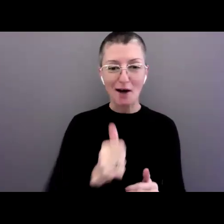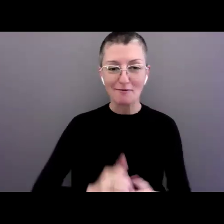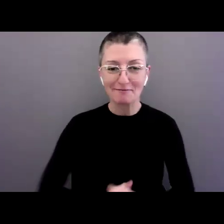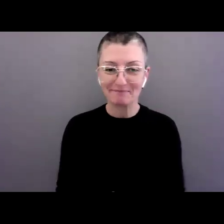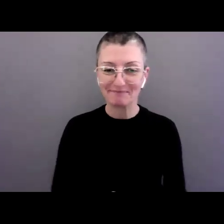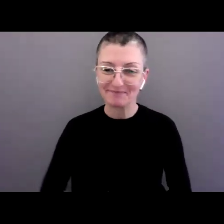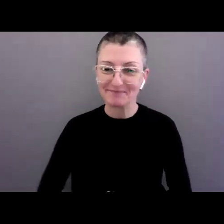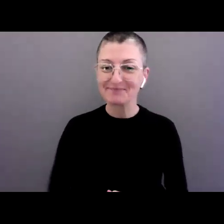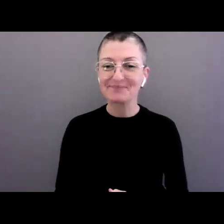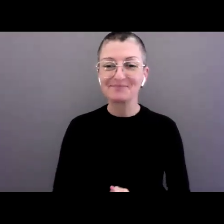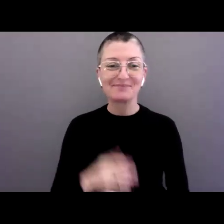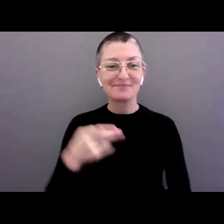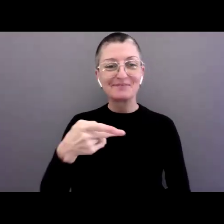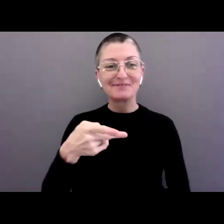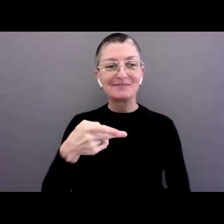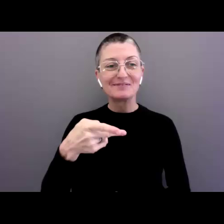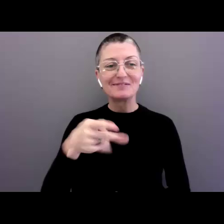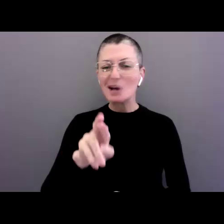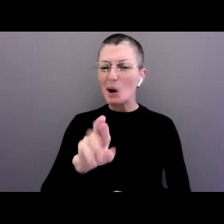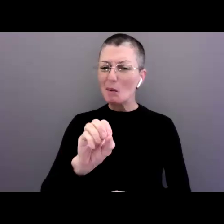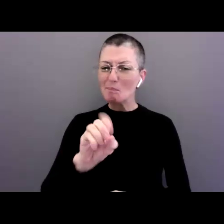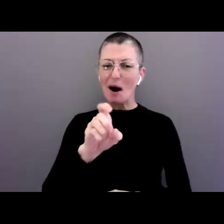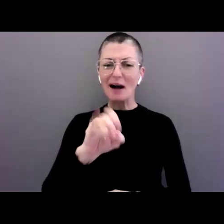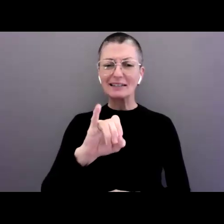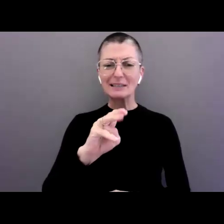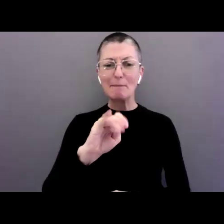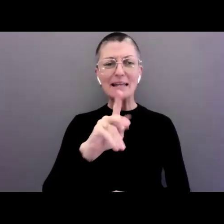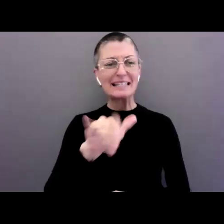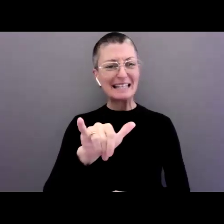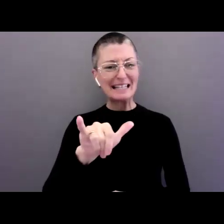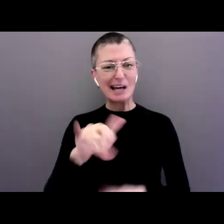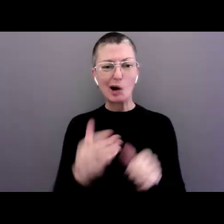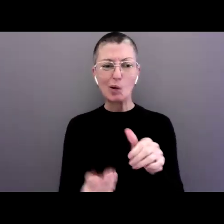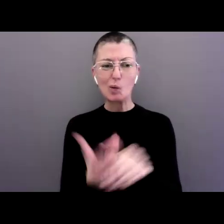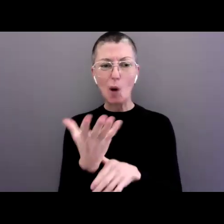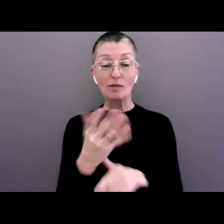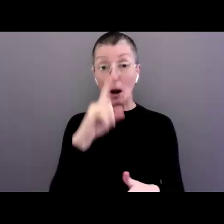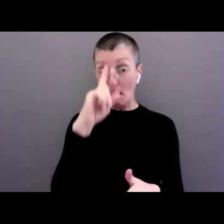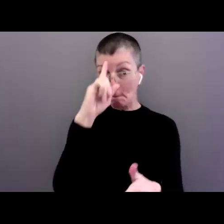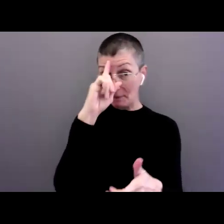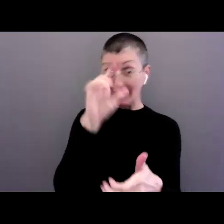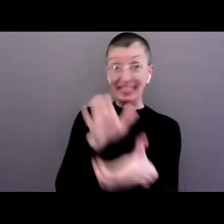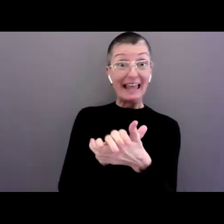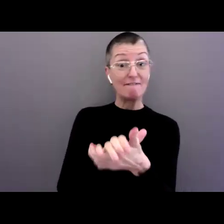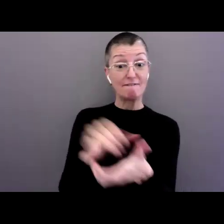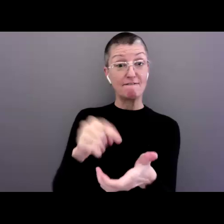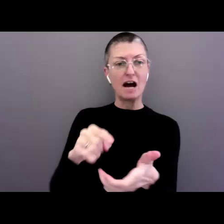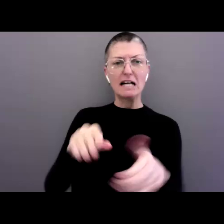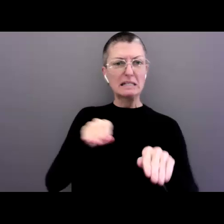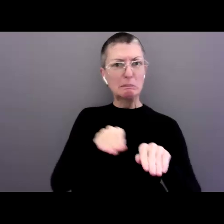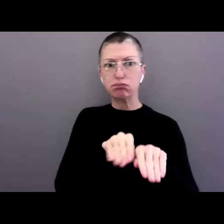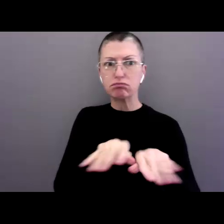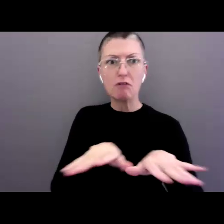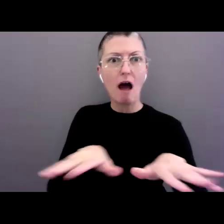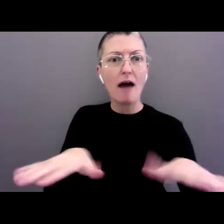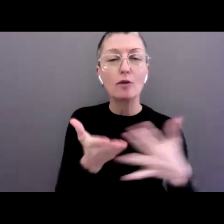So proximity growth, I kind of touched on this earlier, but belief spreads by environment. So once proof